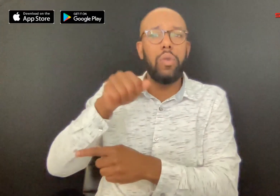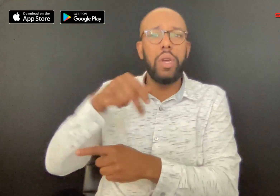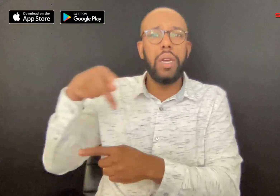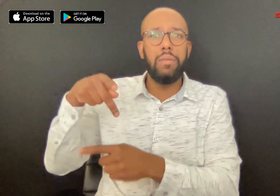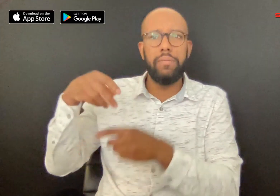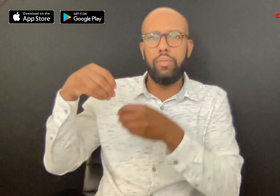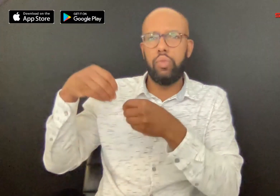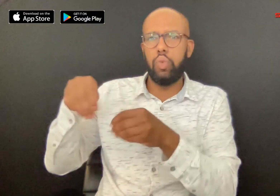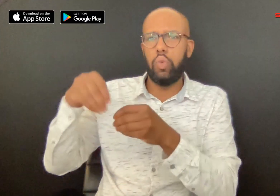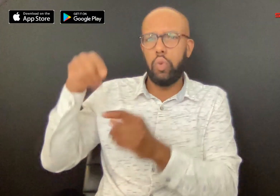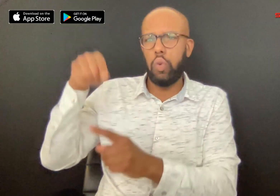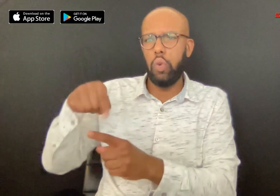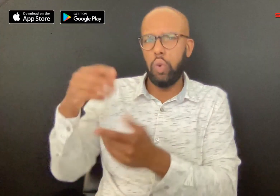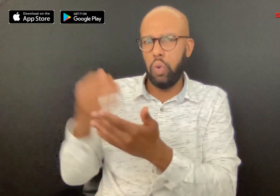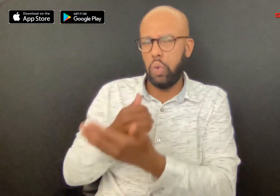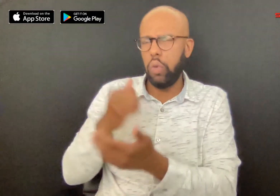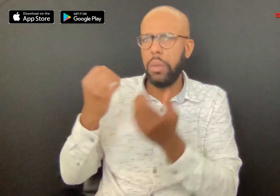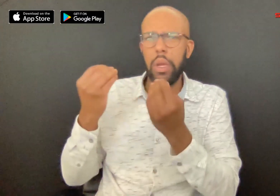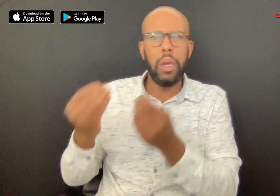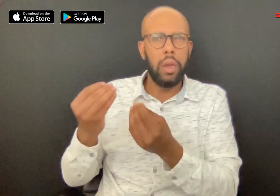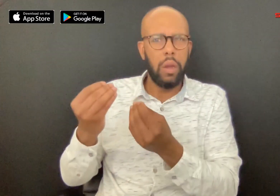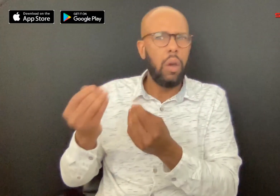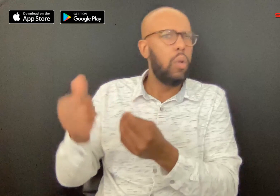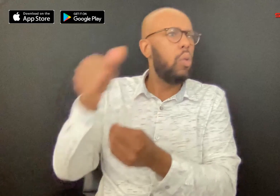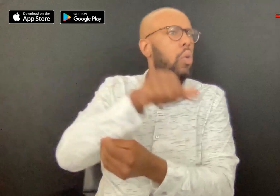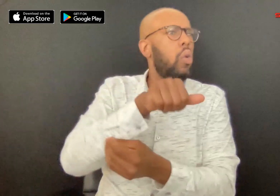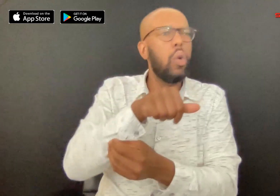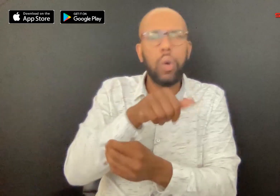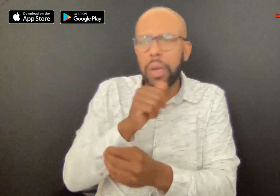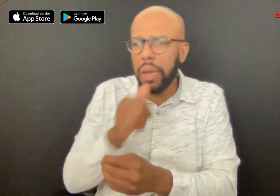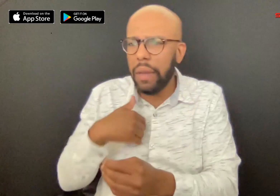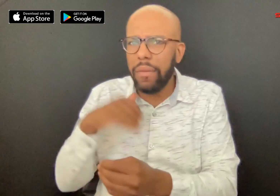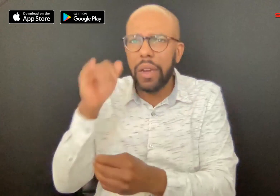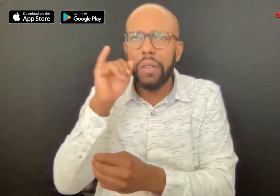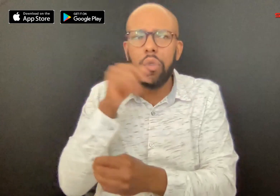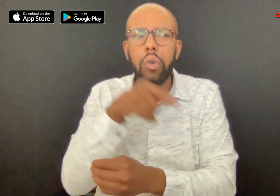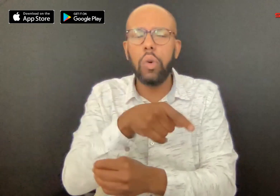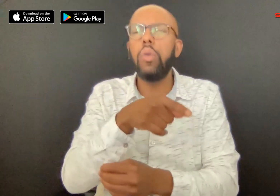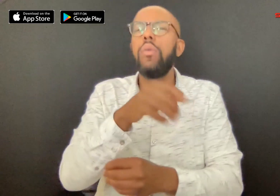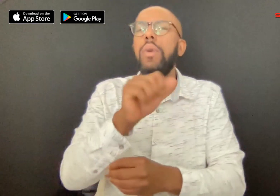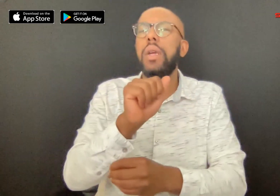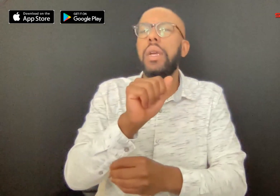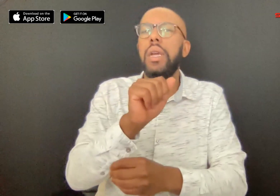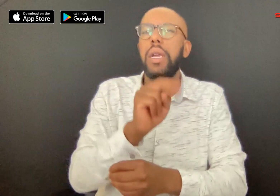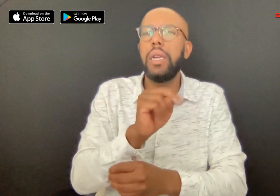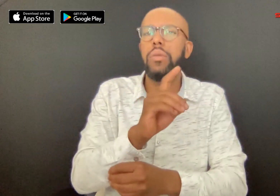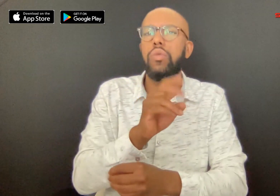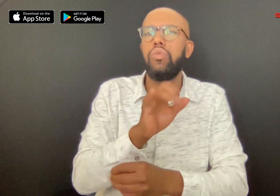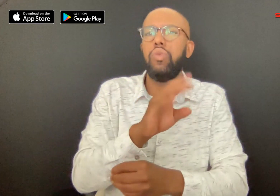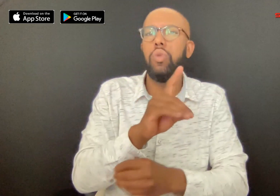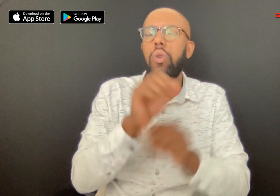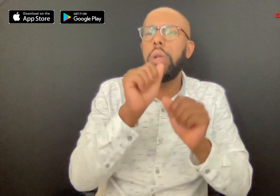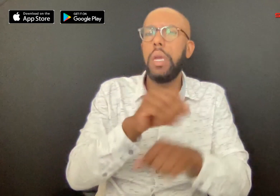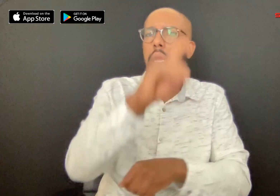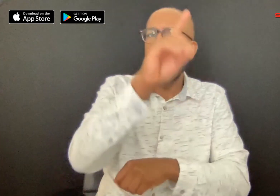you can download the sign one news app by heading to the app store google